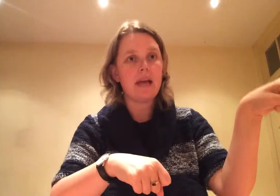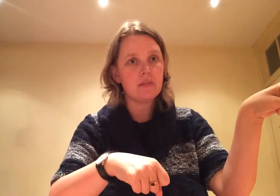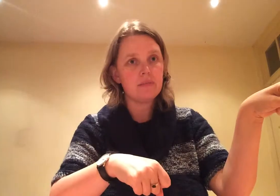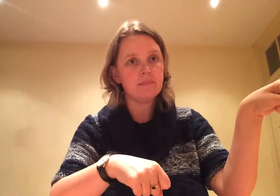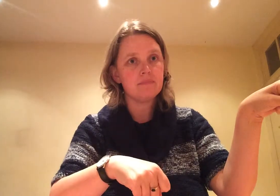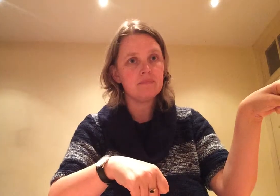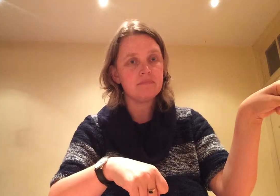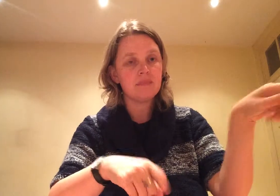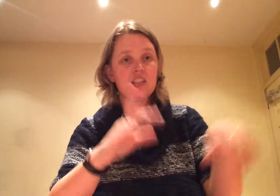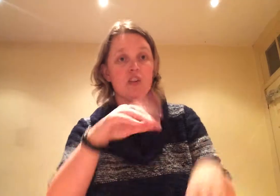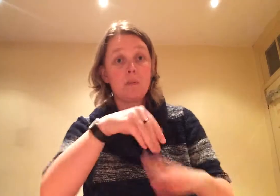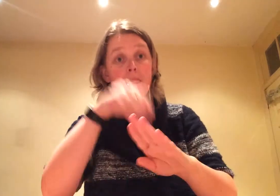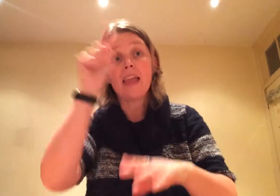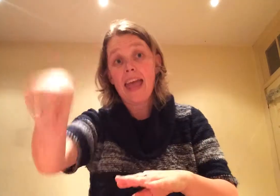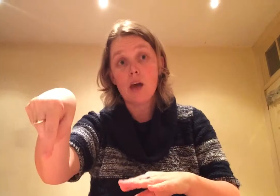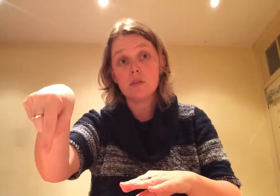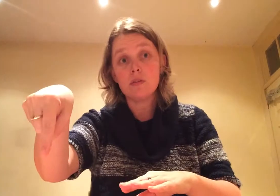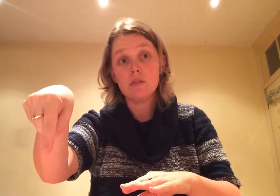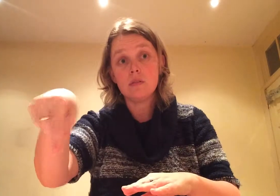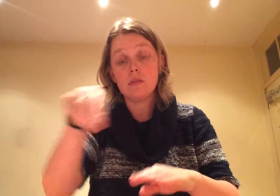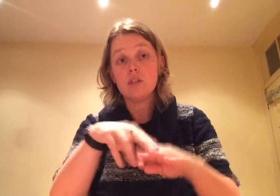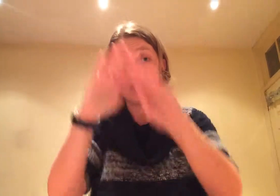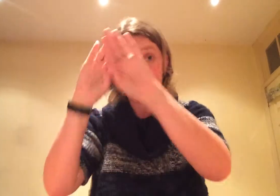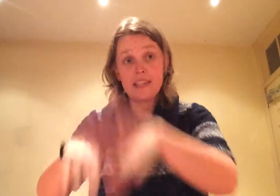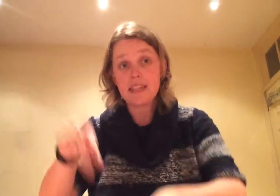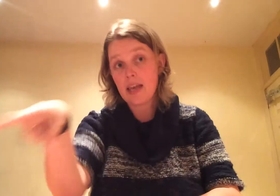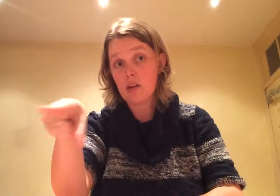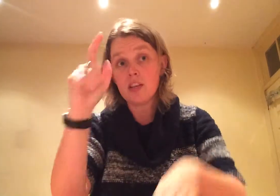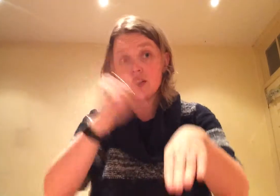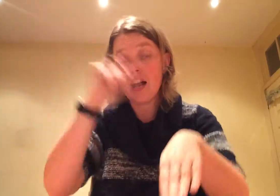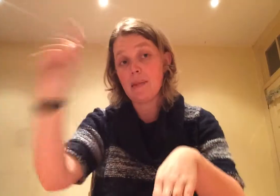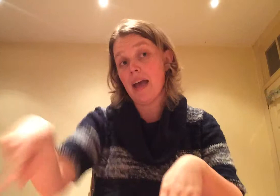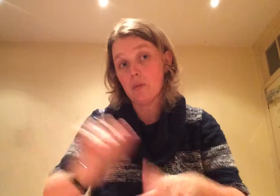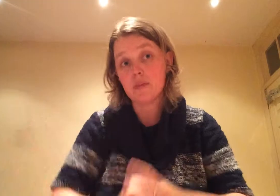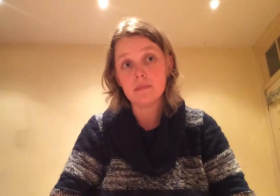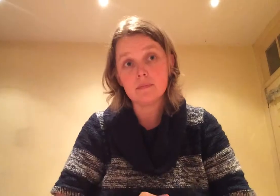out. And you just go out. Sit down. Time out.